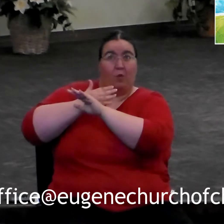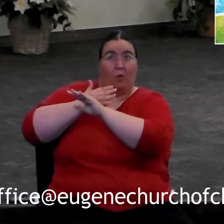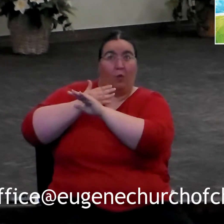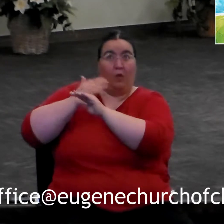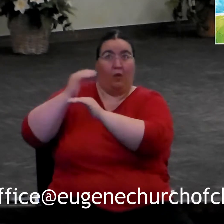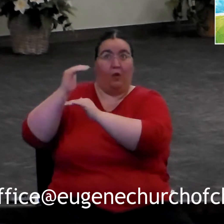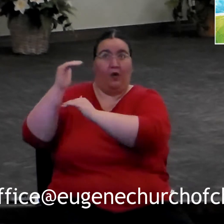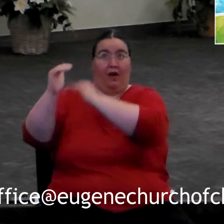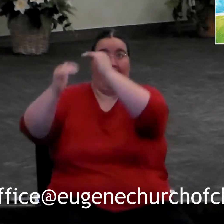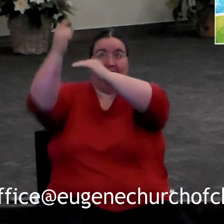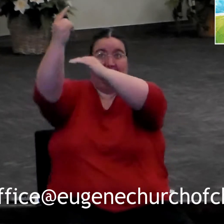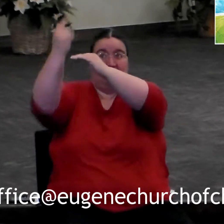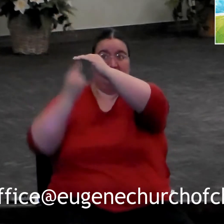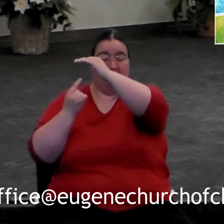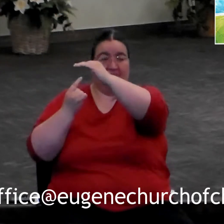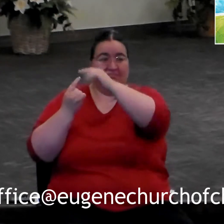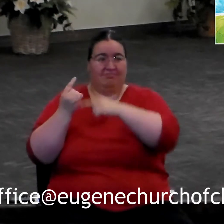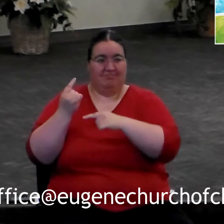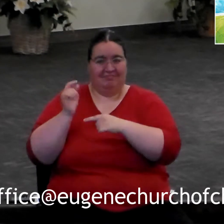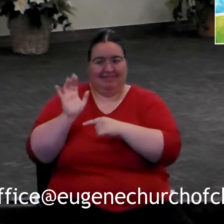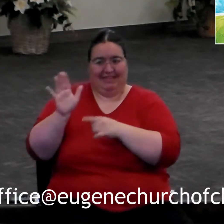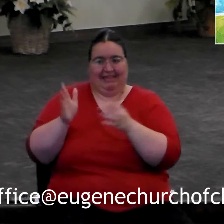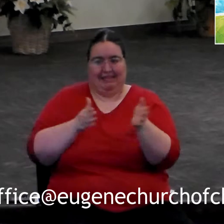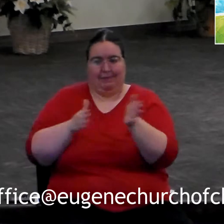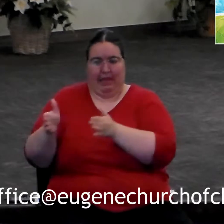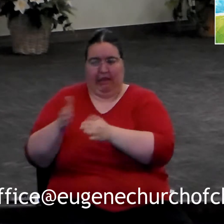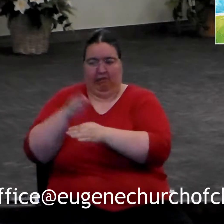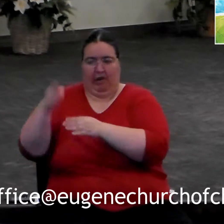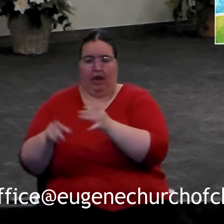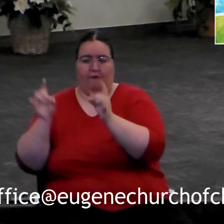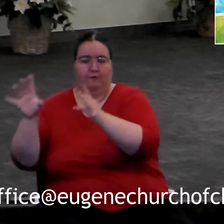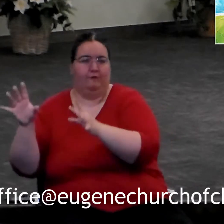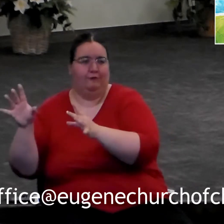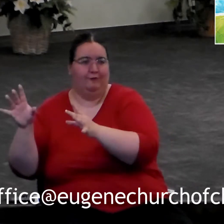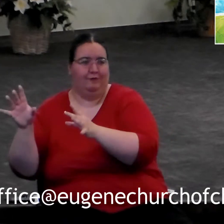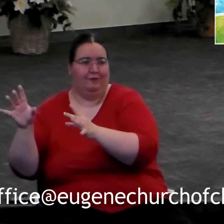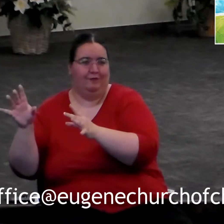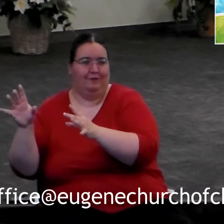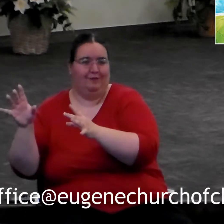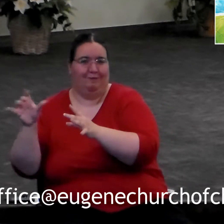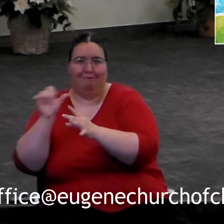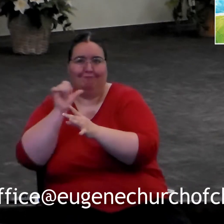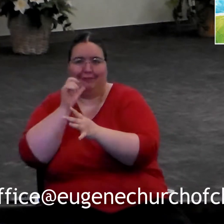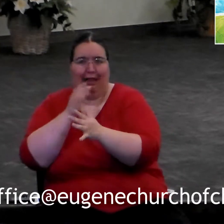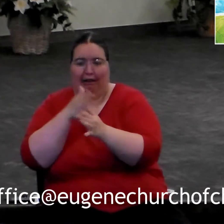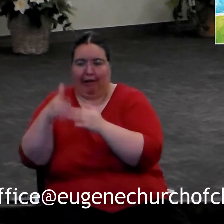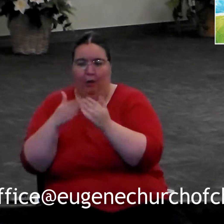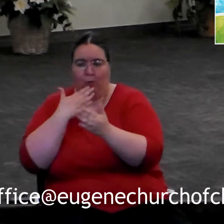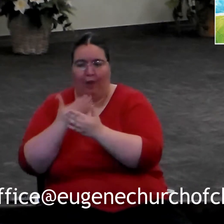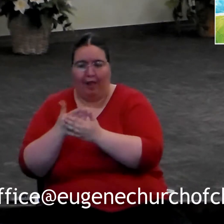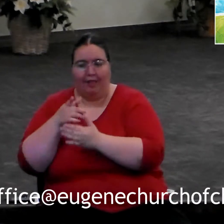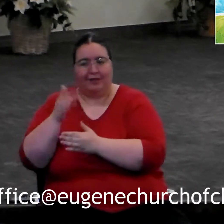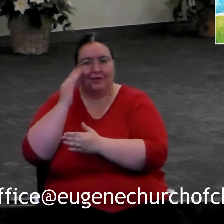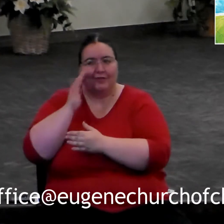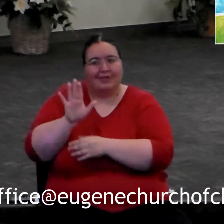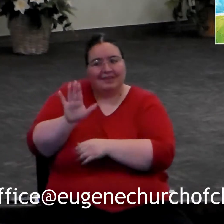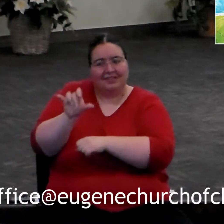earth. He knew that it was going to be a difficult thing. He knew that it was going to be a task that was unpleasant, but yet he knew that he must go.